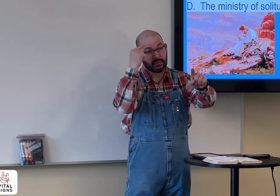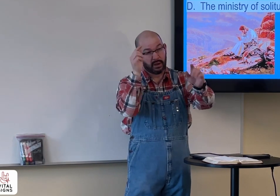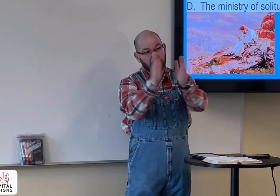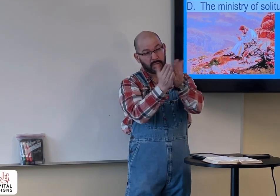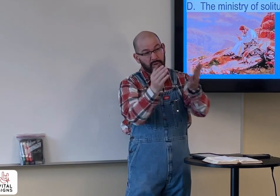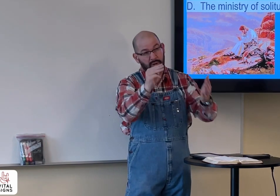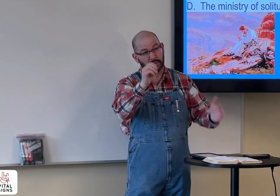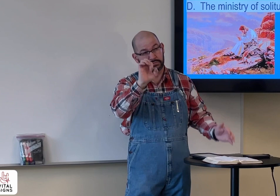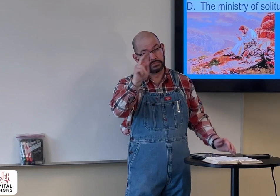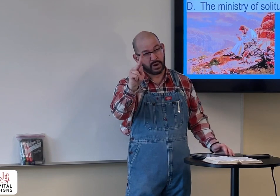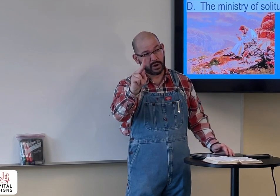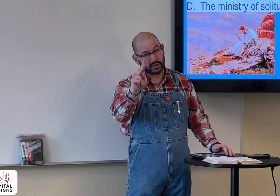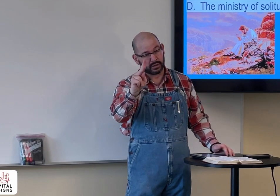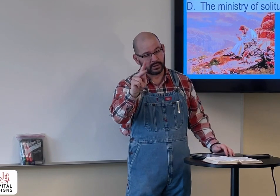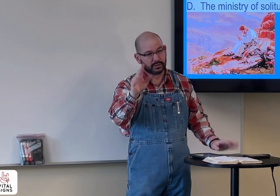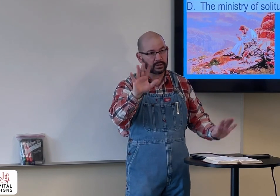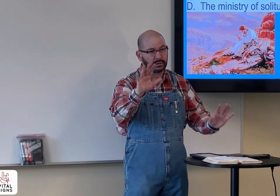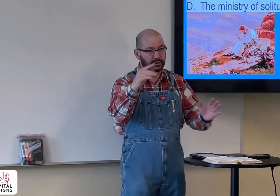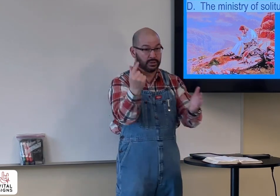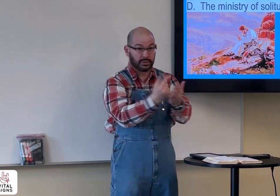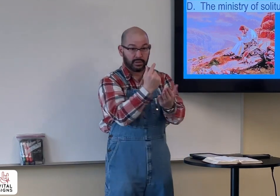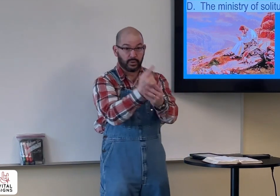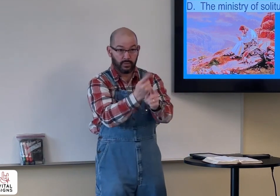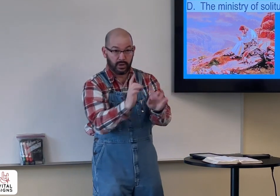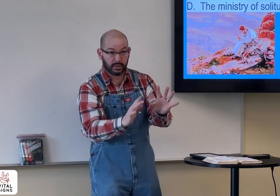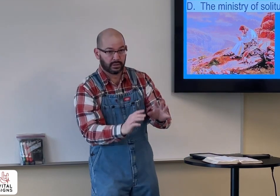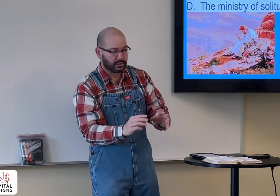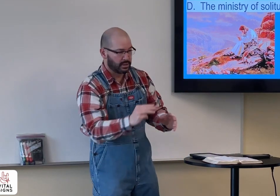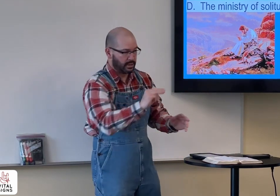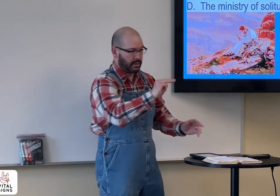maybe you think about Mark, right?